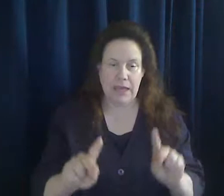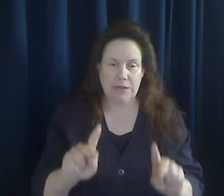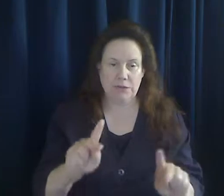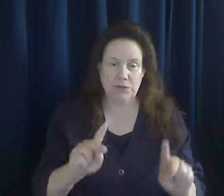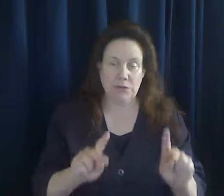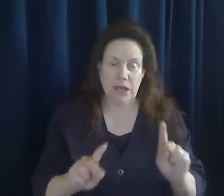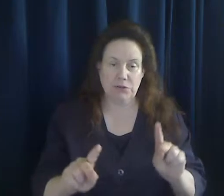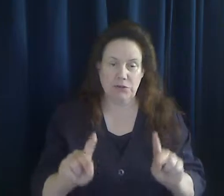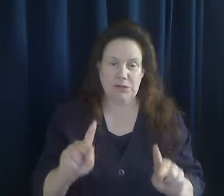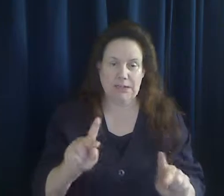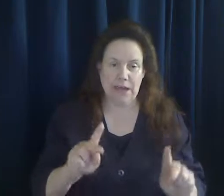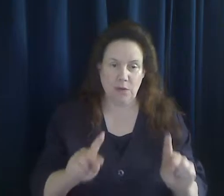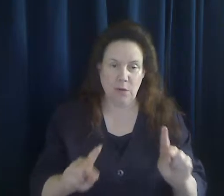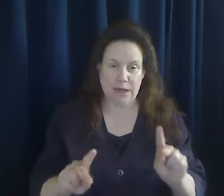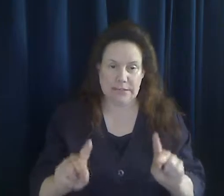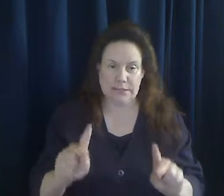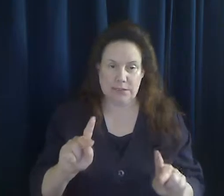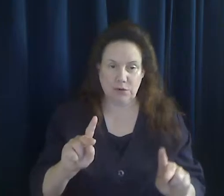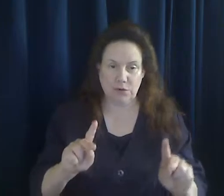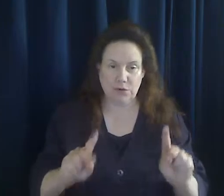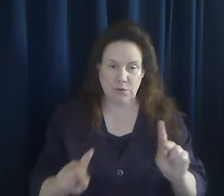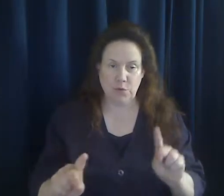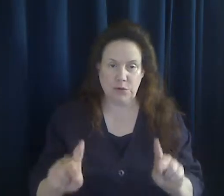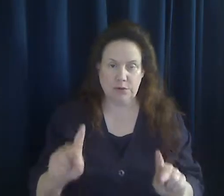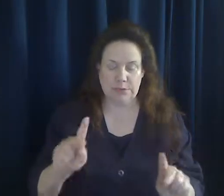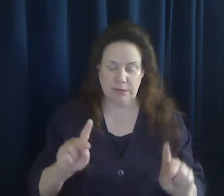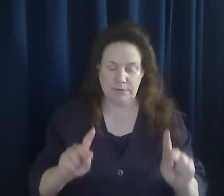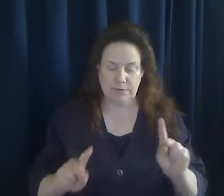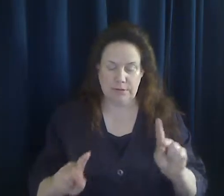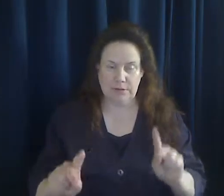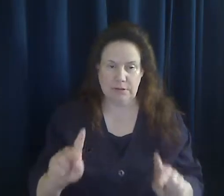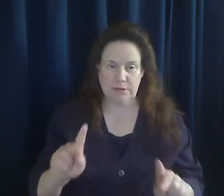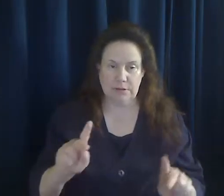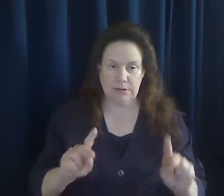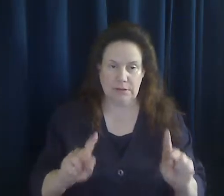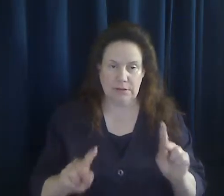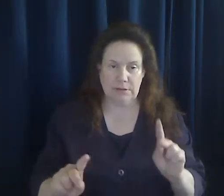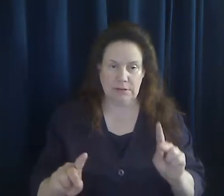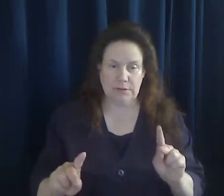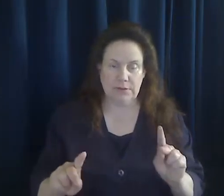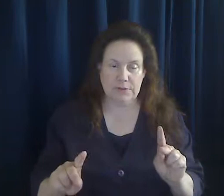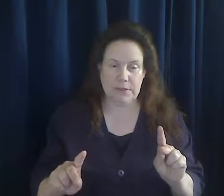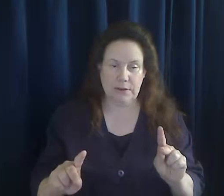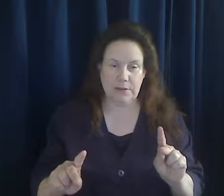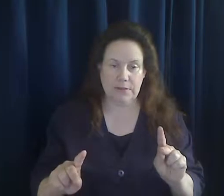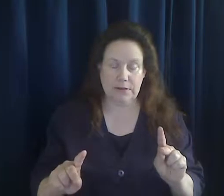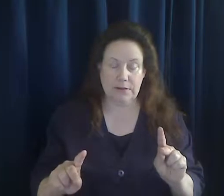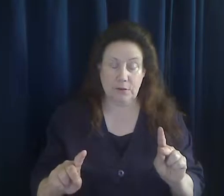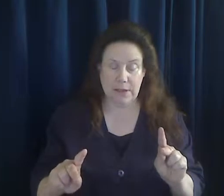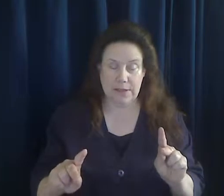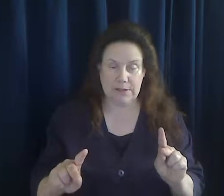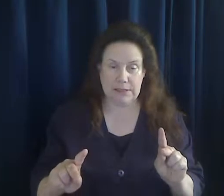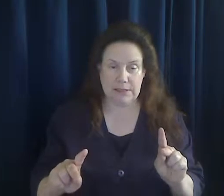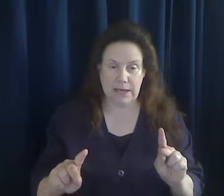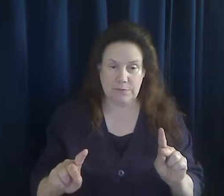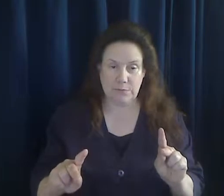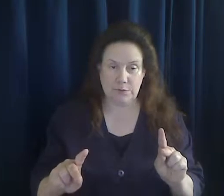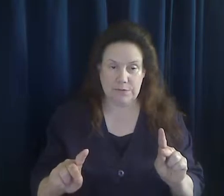and you do counterclockwise circles toward yourself. So if you think about the way that a clock